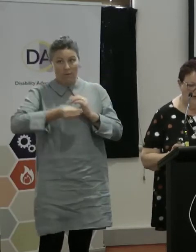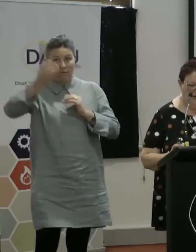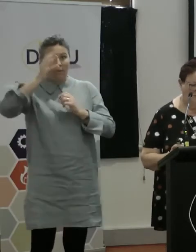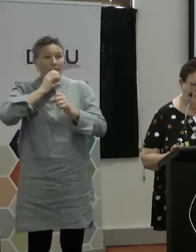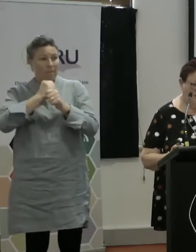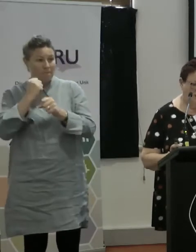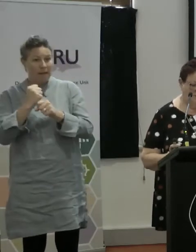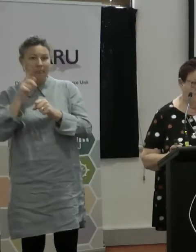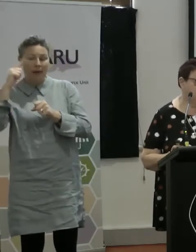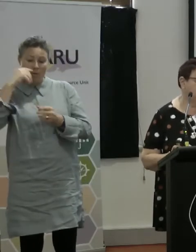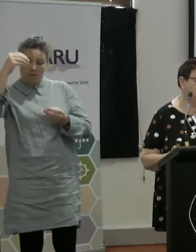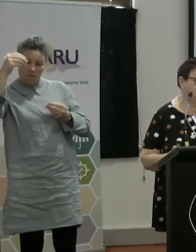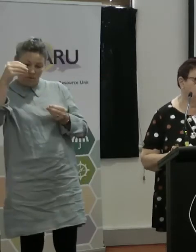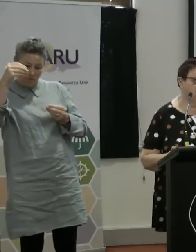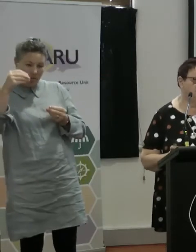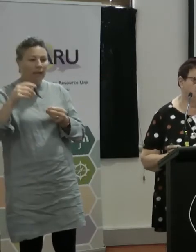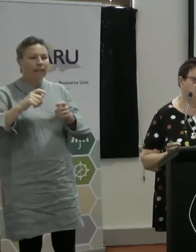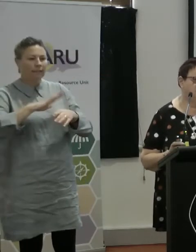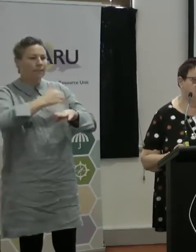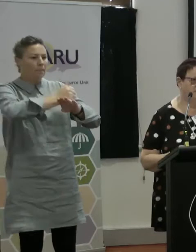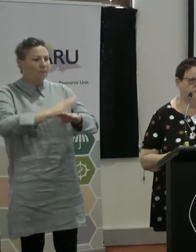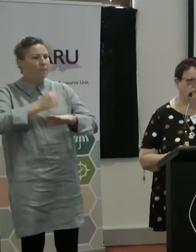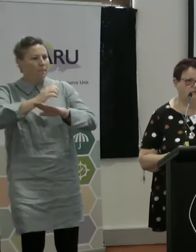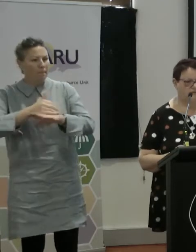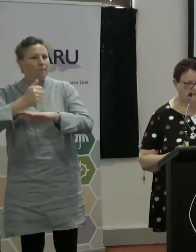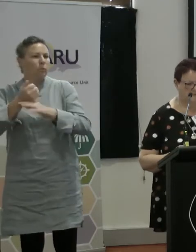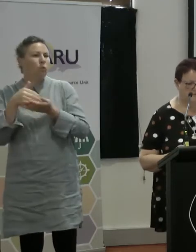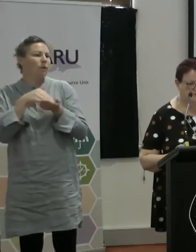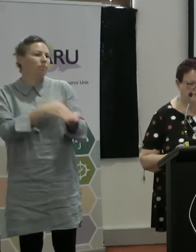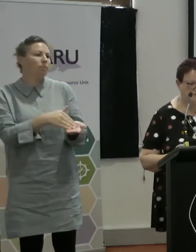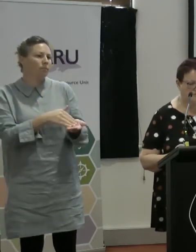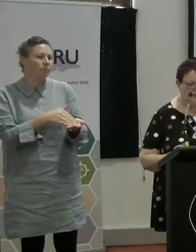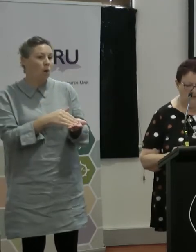who have experienced institutionalised sexual abuse.